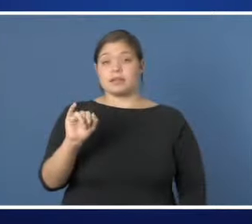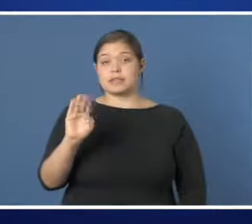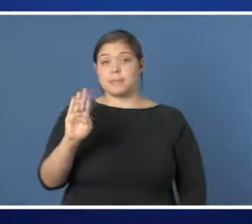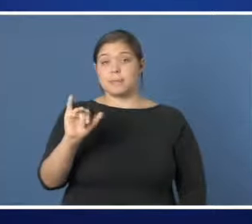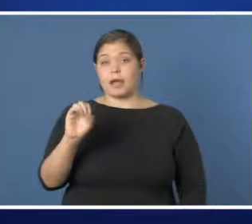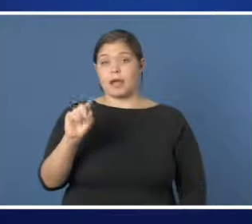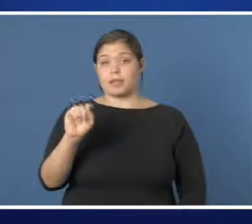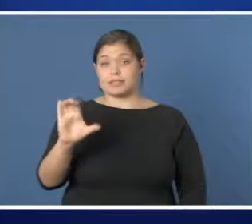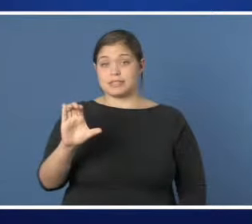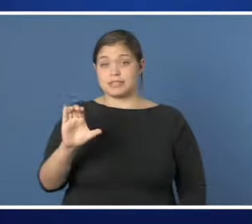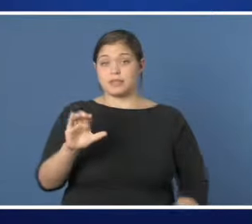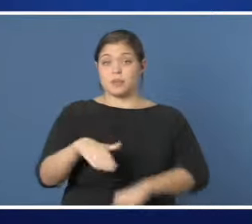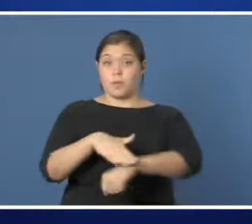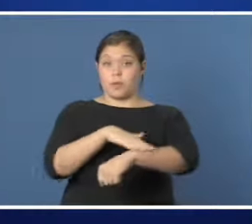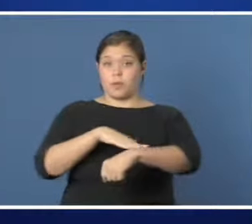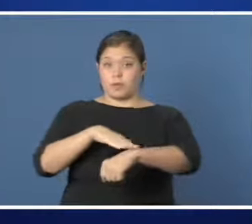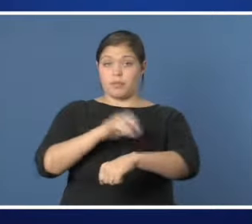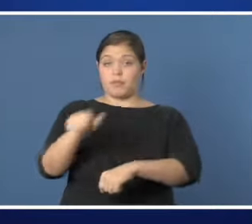antibiotic ointment,